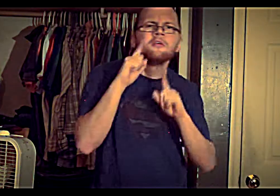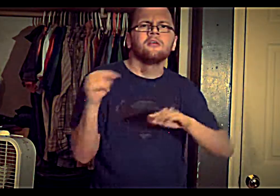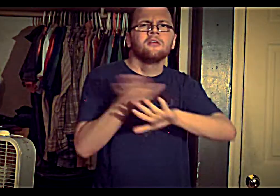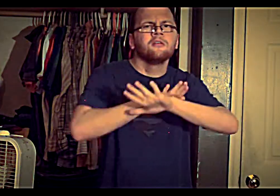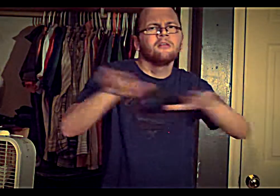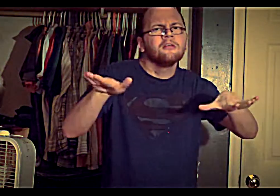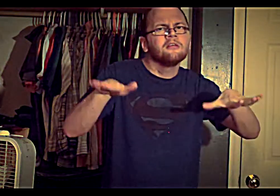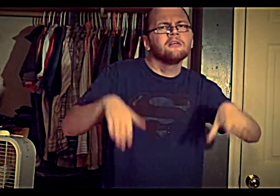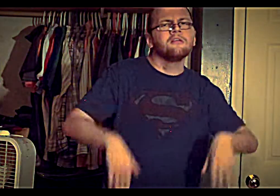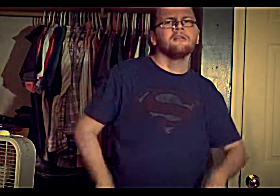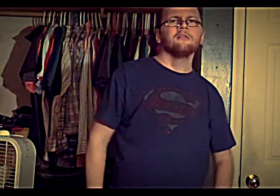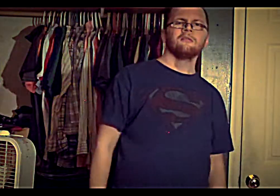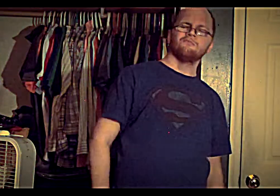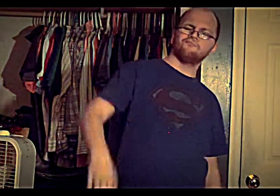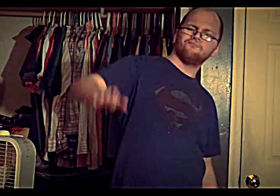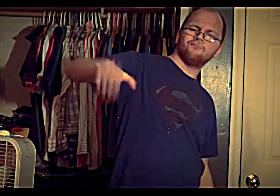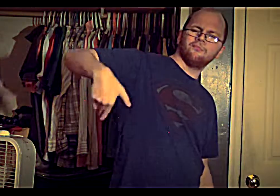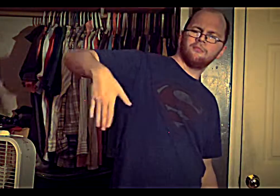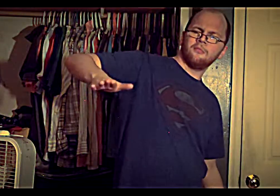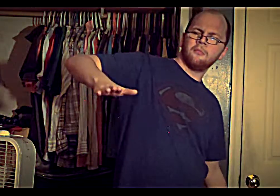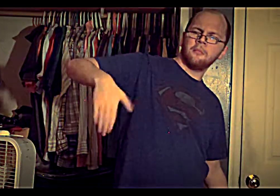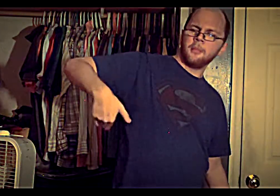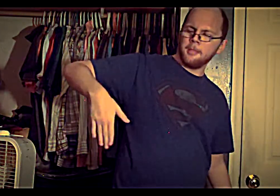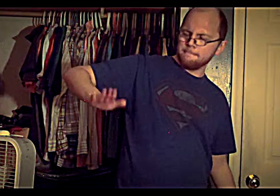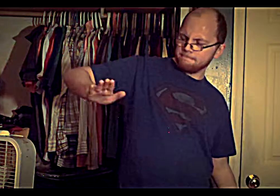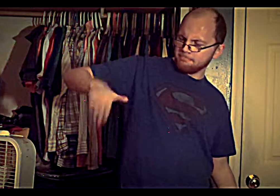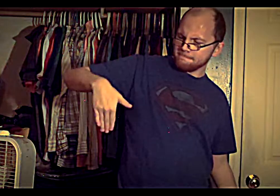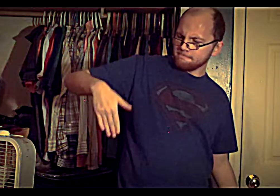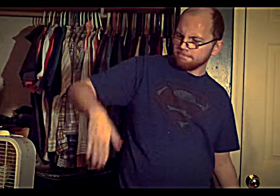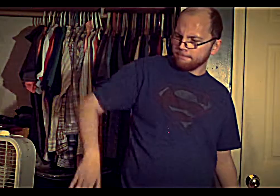You bring them tears, cause it's too late,